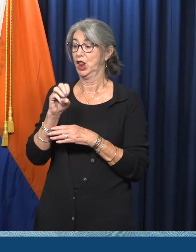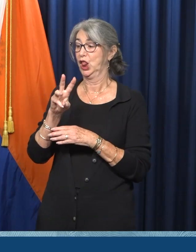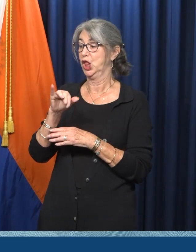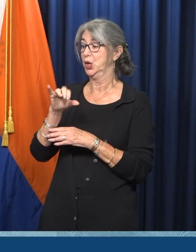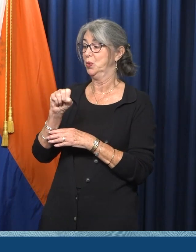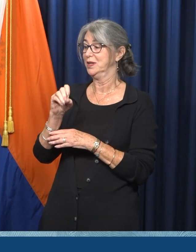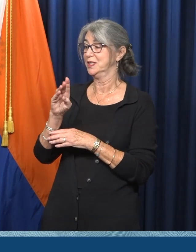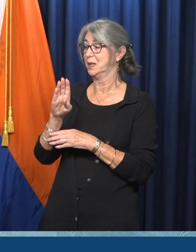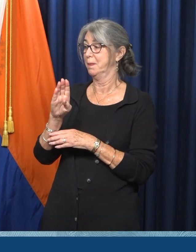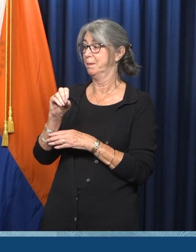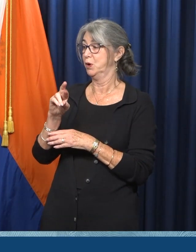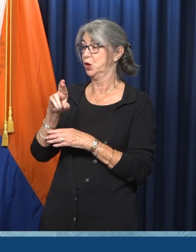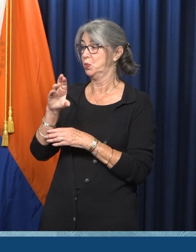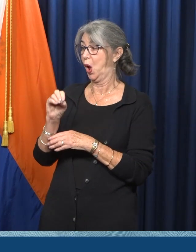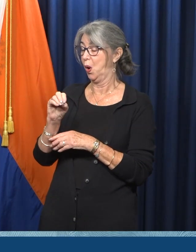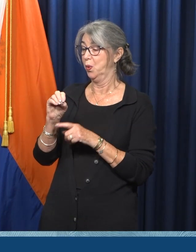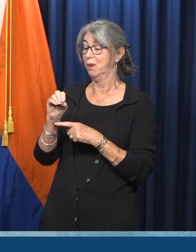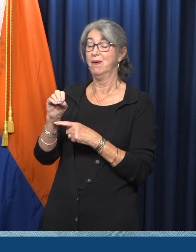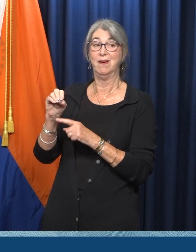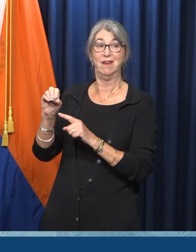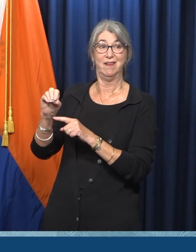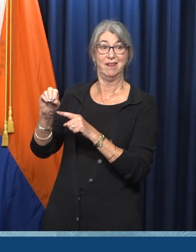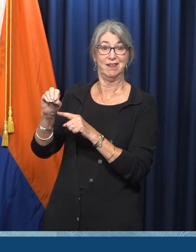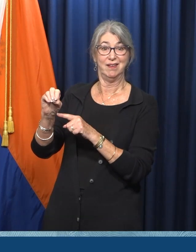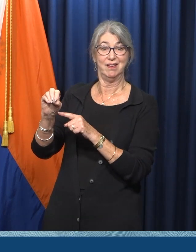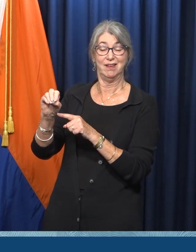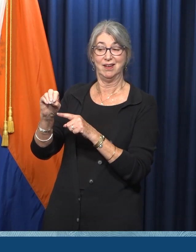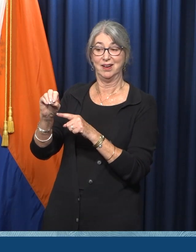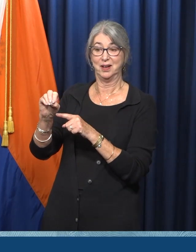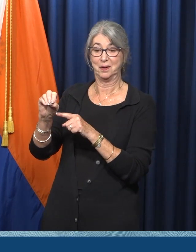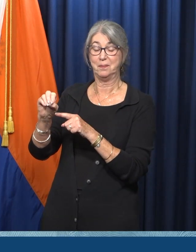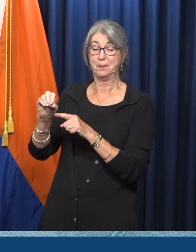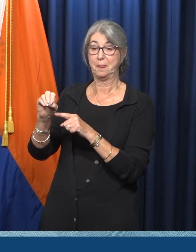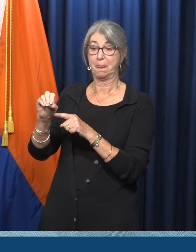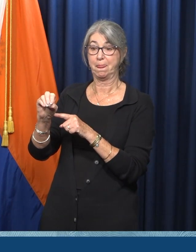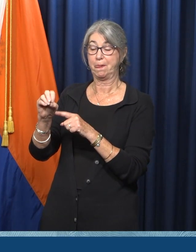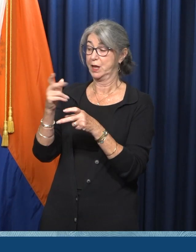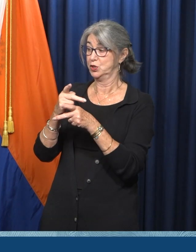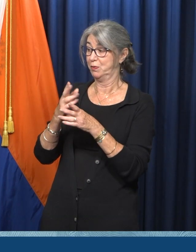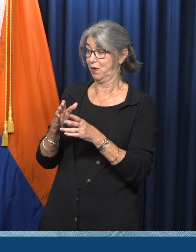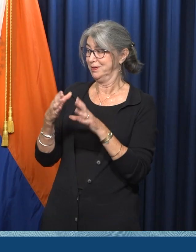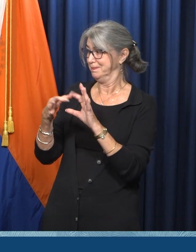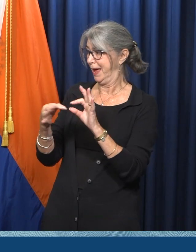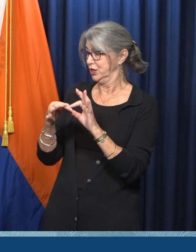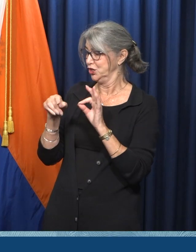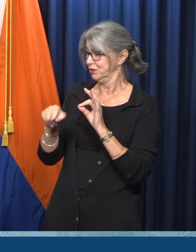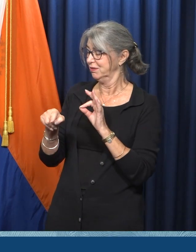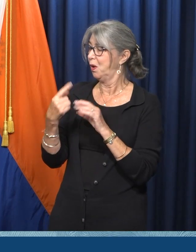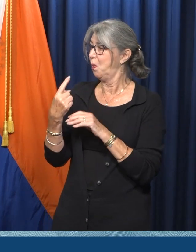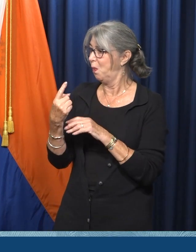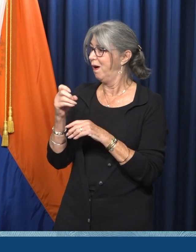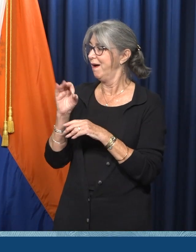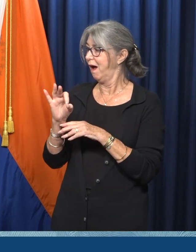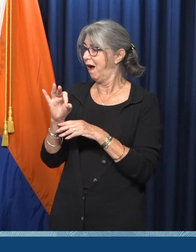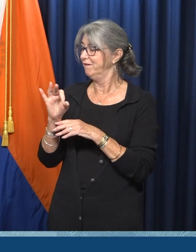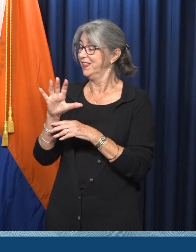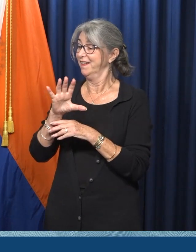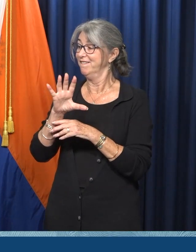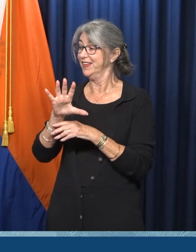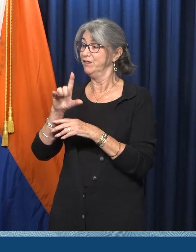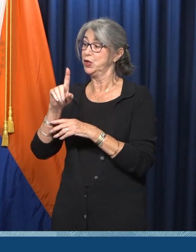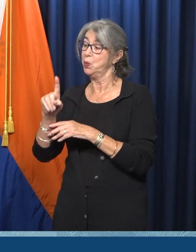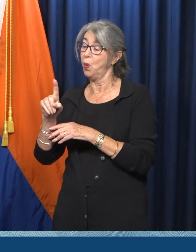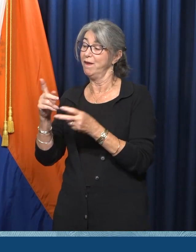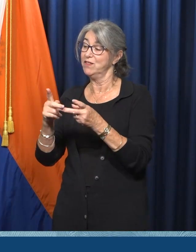Lewisboro. Lewisboro happens to have, as the supervisor mentioned, one of the